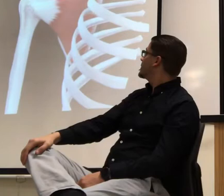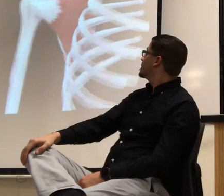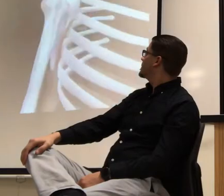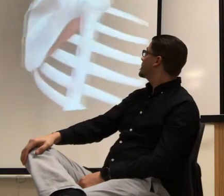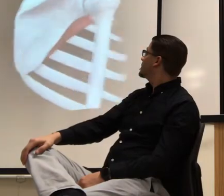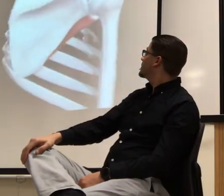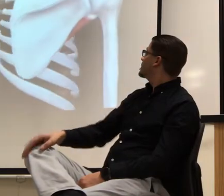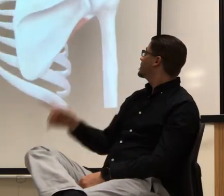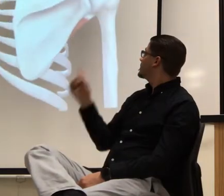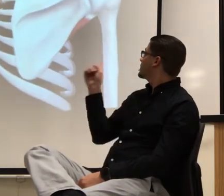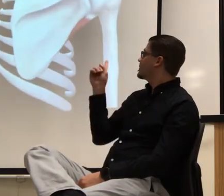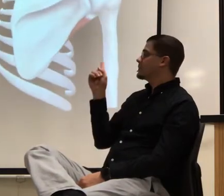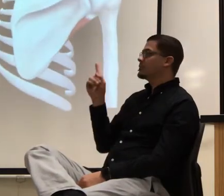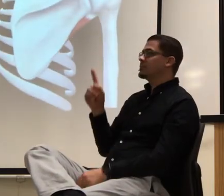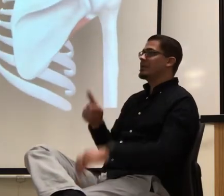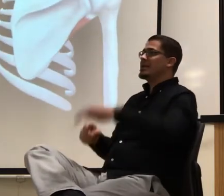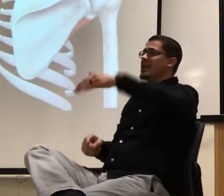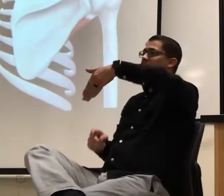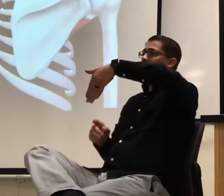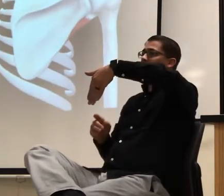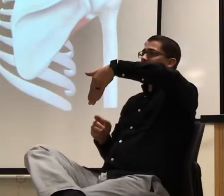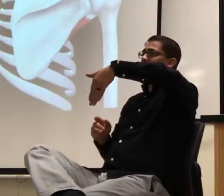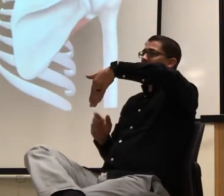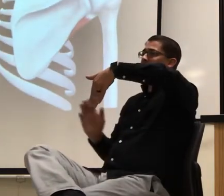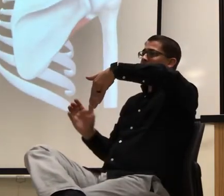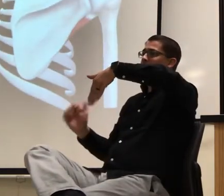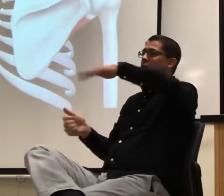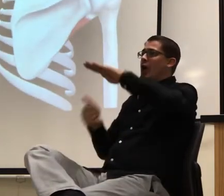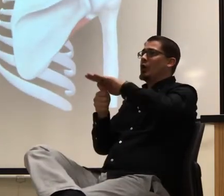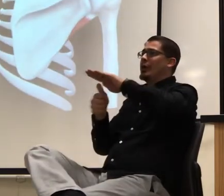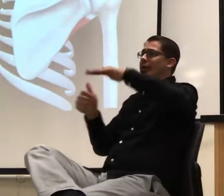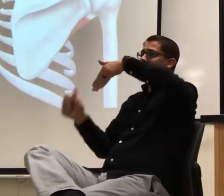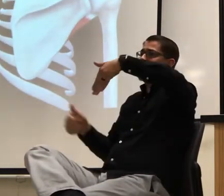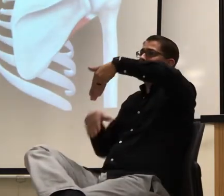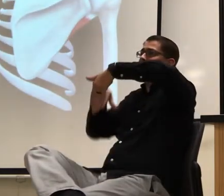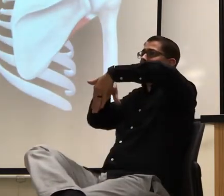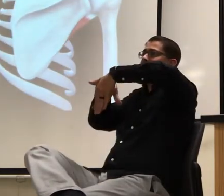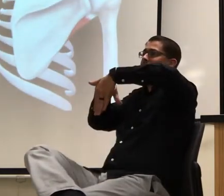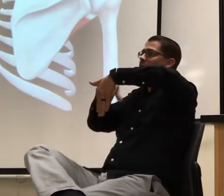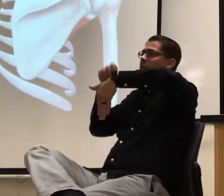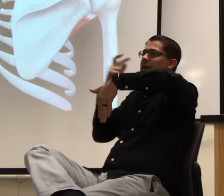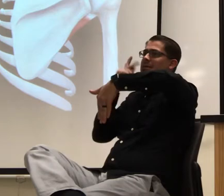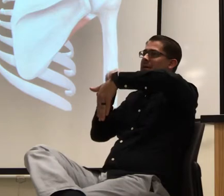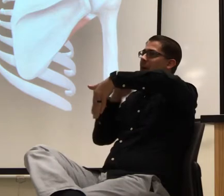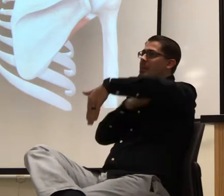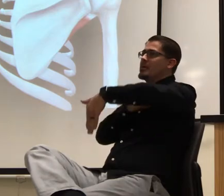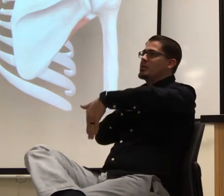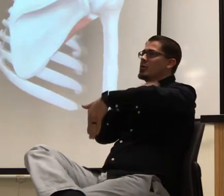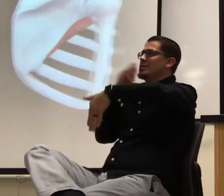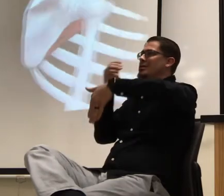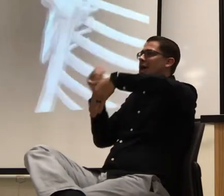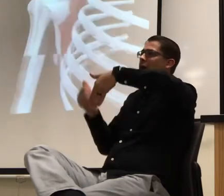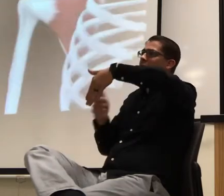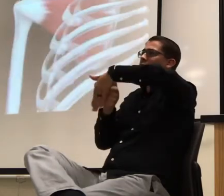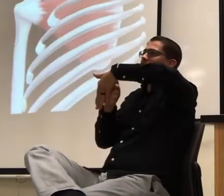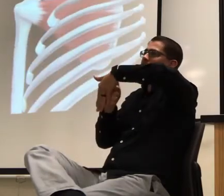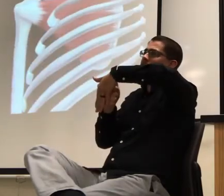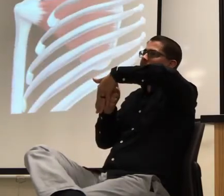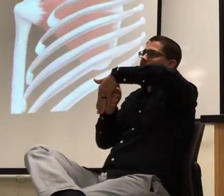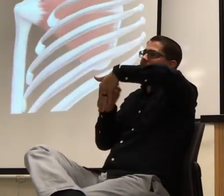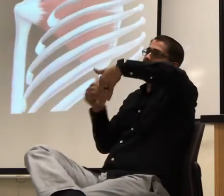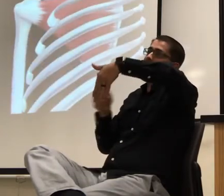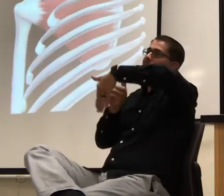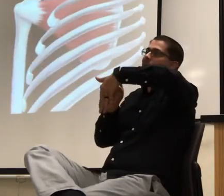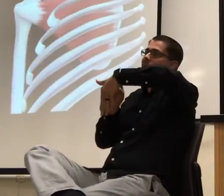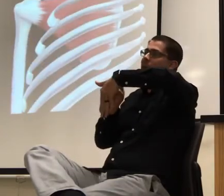Here it is. It's called subscapularis because on the posterior view, you can see the scapula, but you can't see this muscle. It's on the underneath side, which